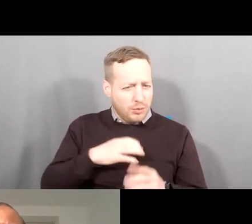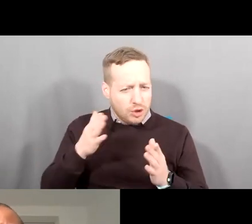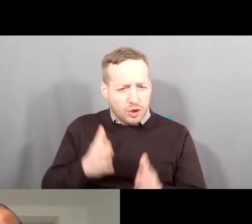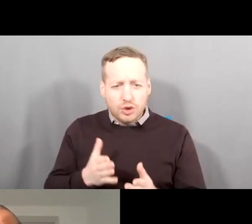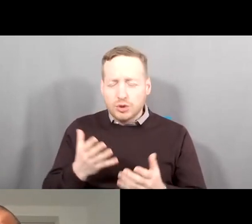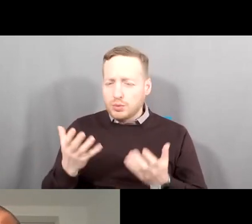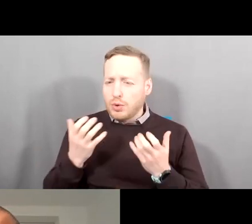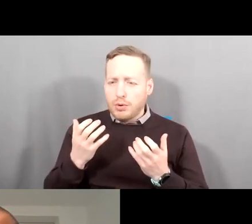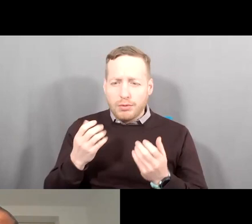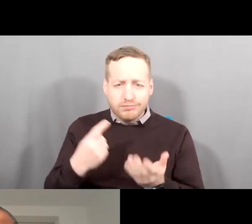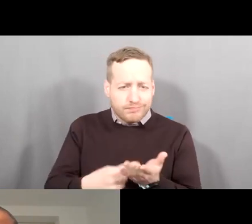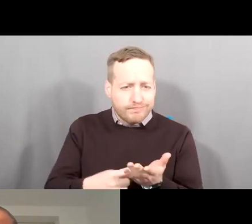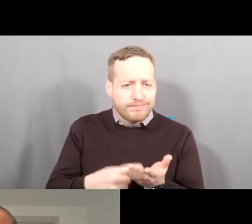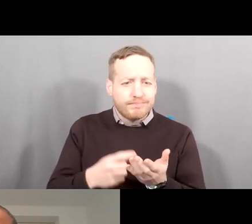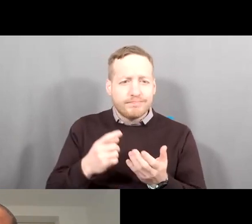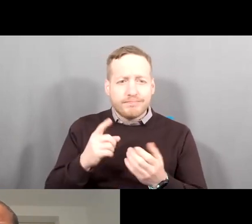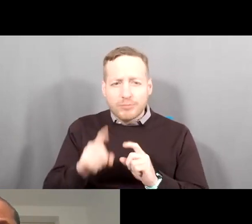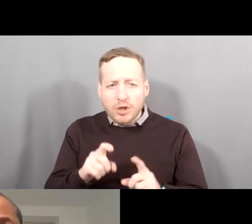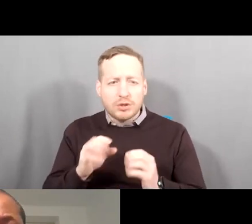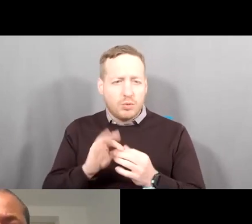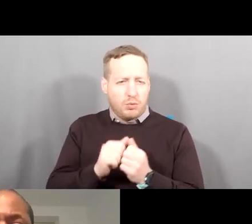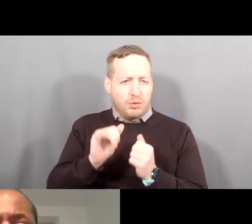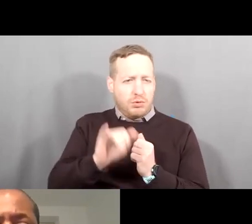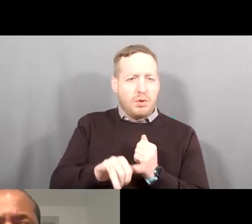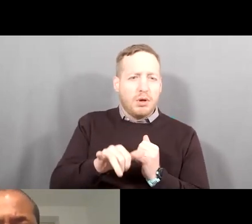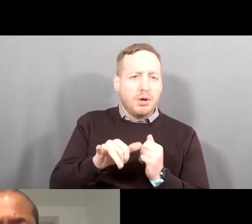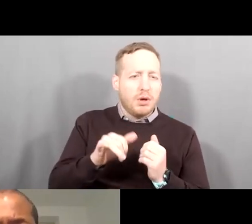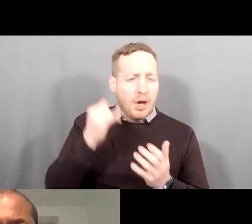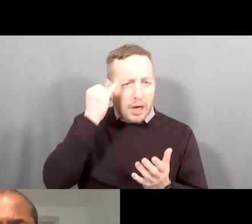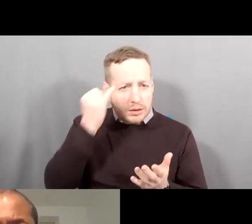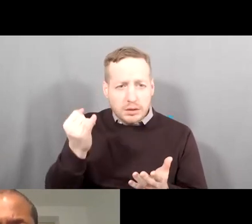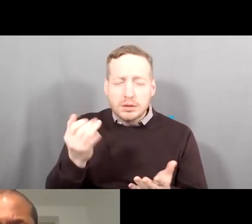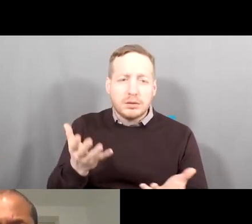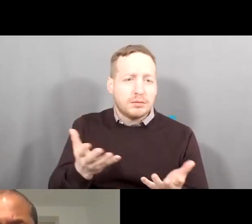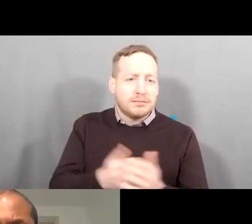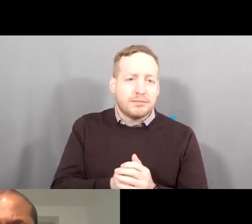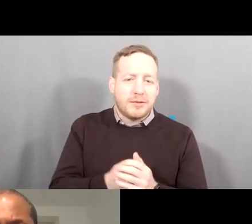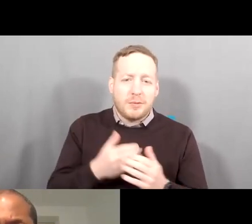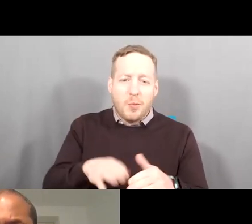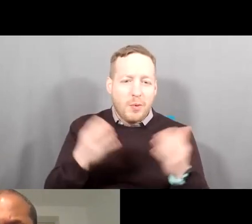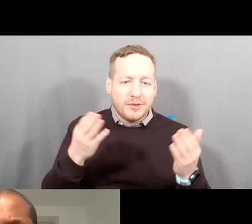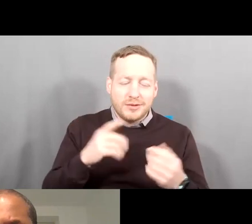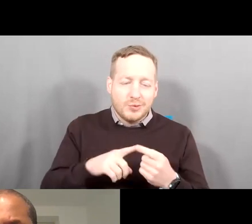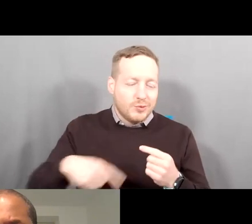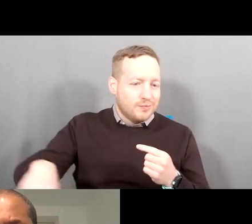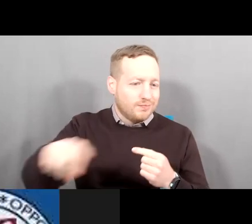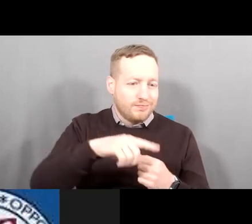really great. So I just want to ask the question to the commissioners, is there any discussion questions or